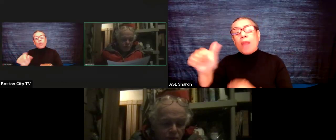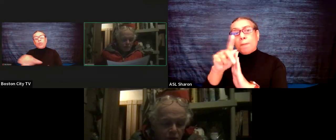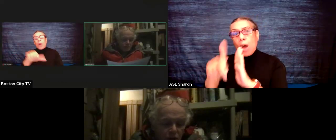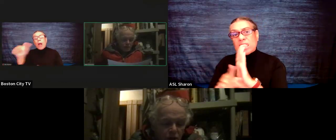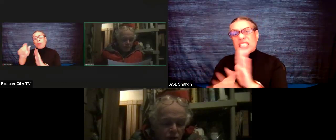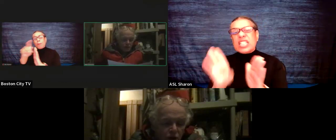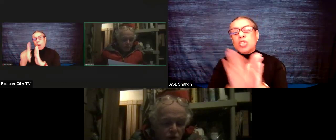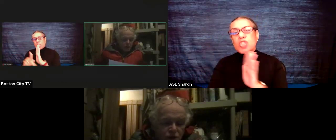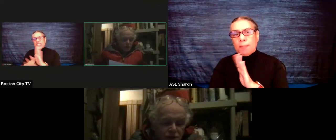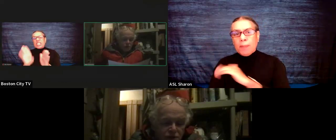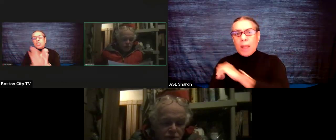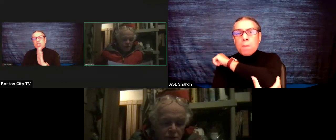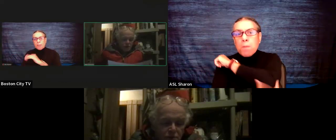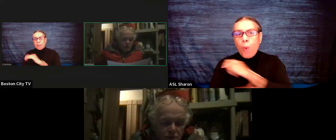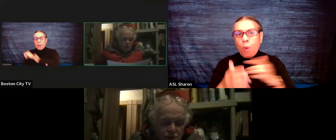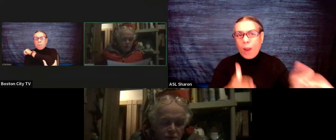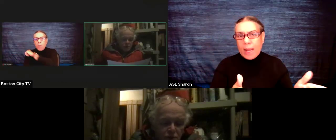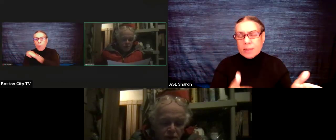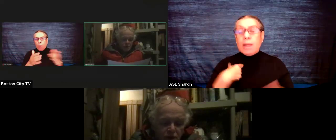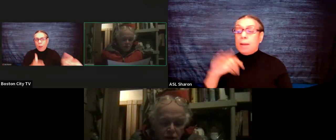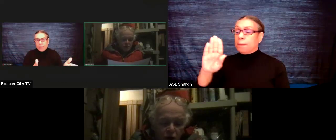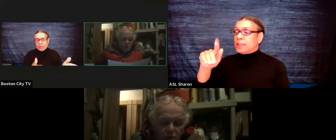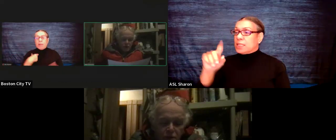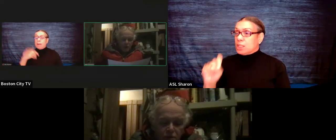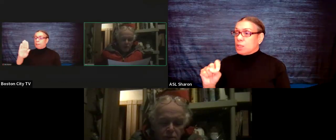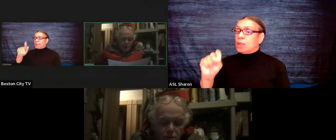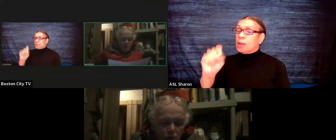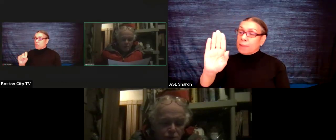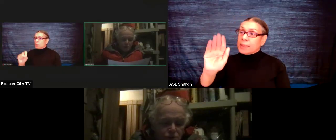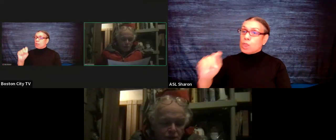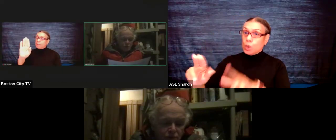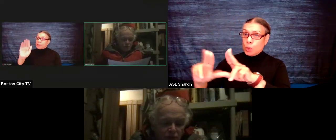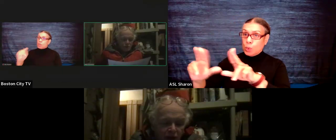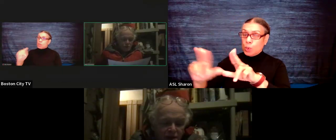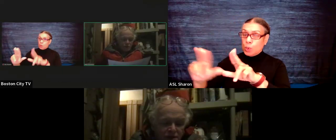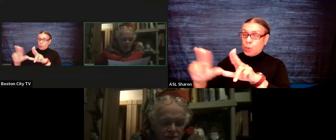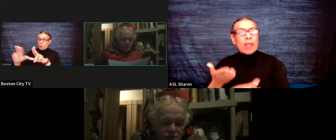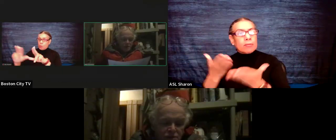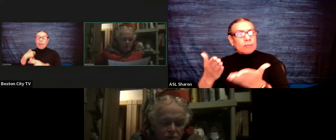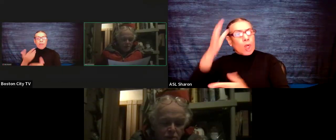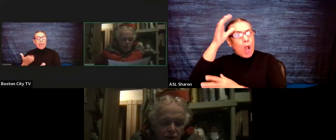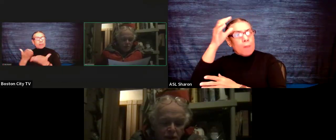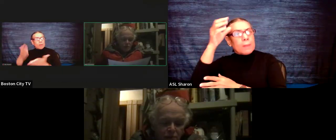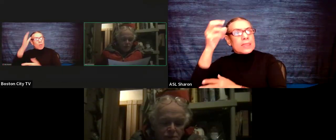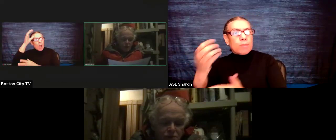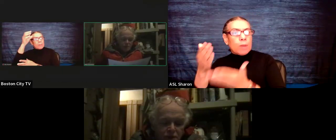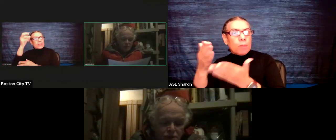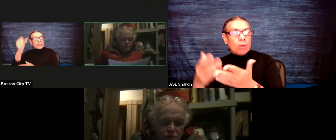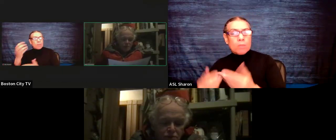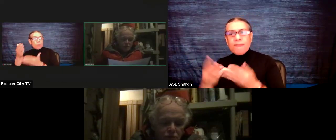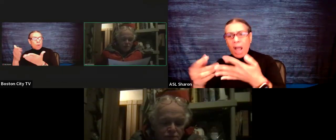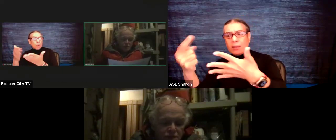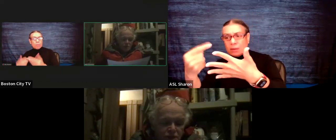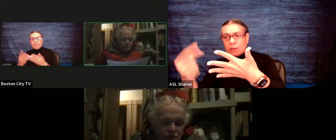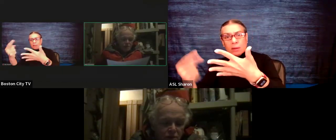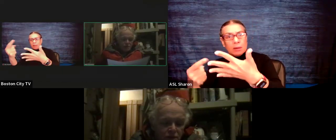poorly. Negotiations with the BTU and their common good proposals are providing the system with many opportunities